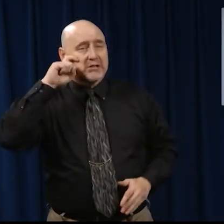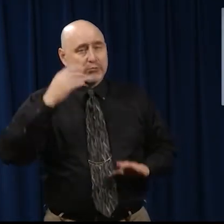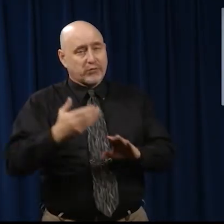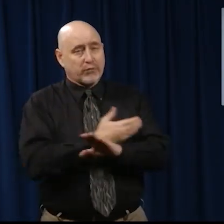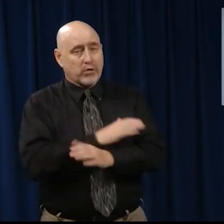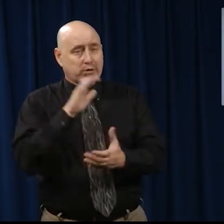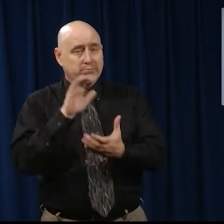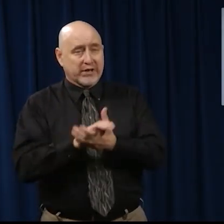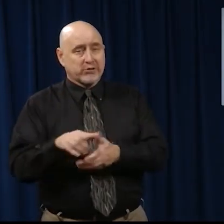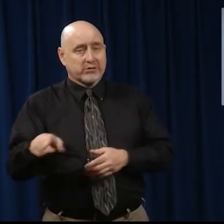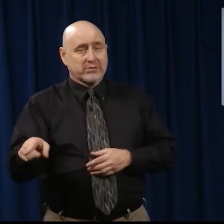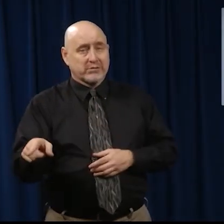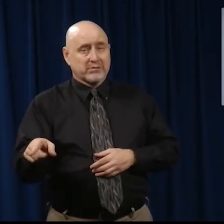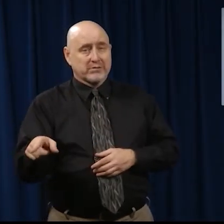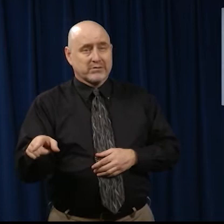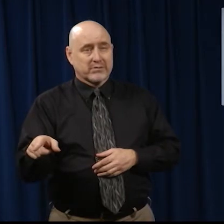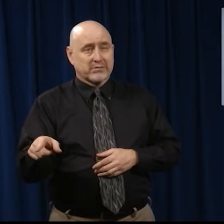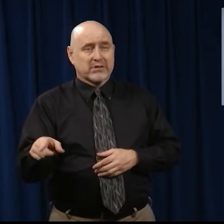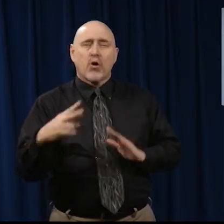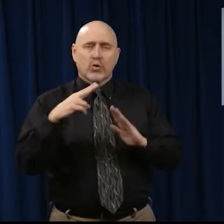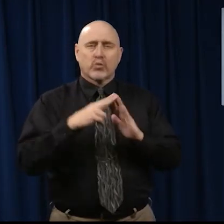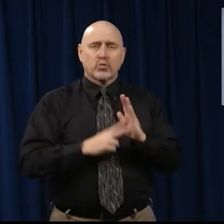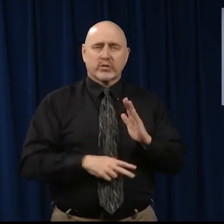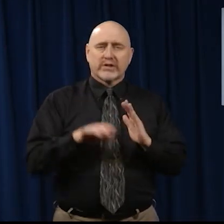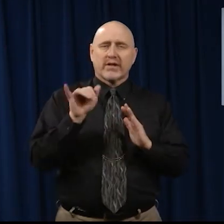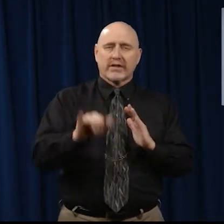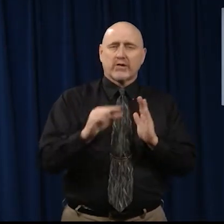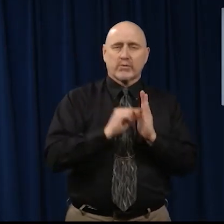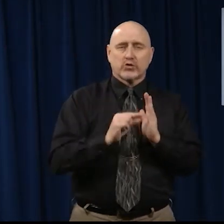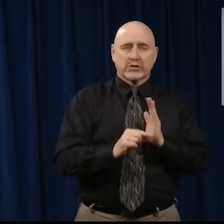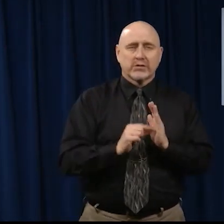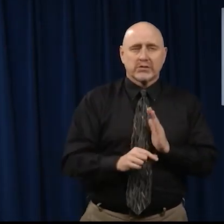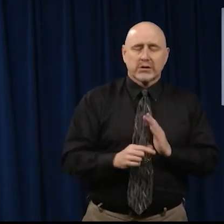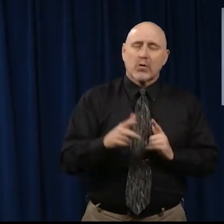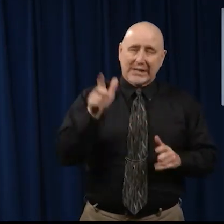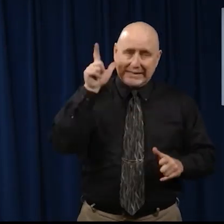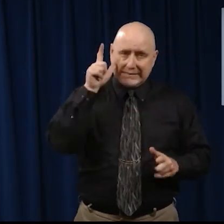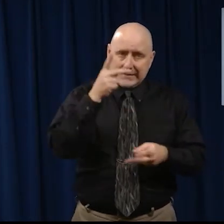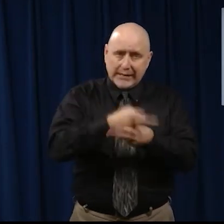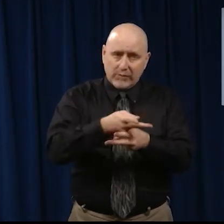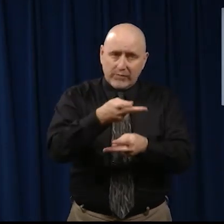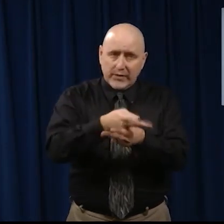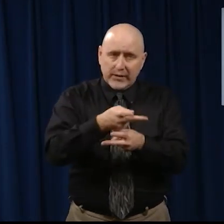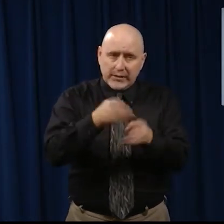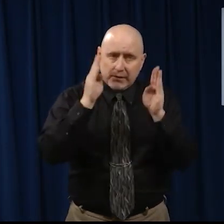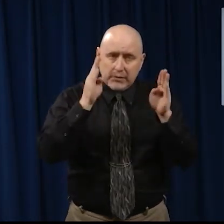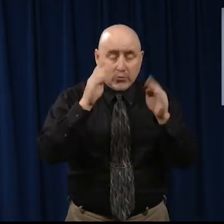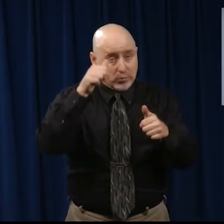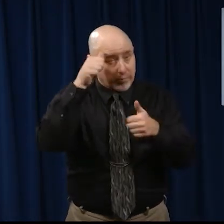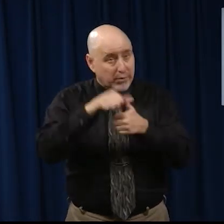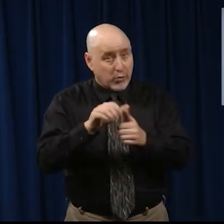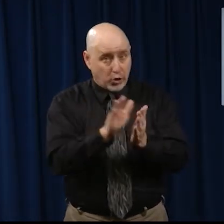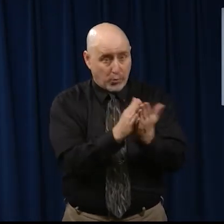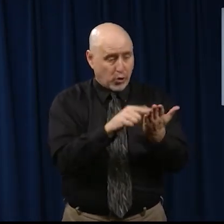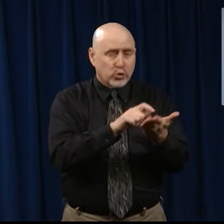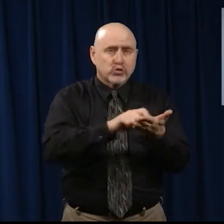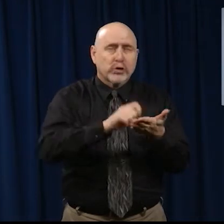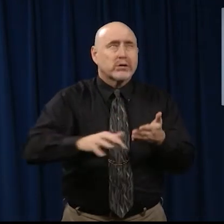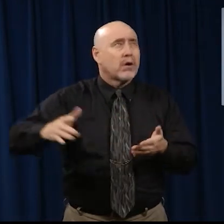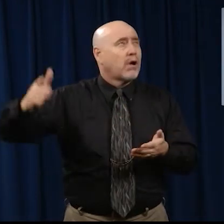have sex before he got married. I want to read you those verses, and I want you to listen very closely. And remember that this book was written